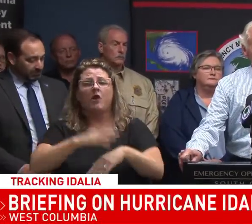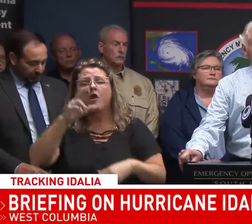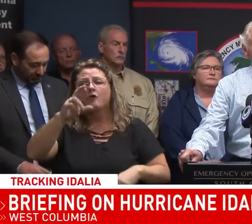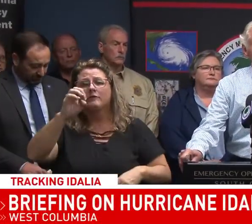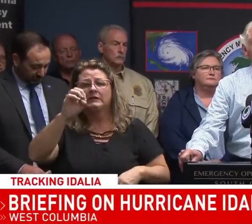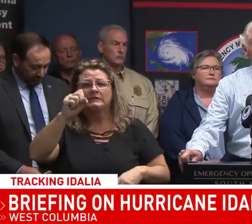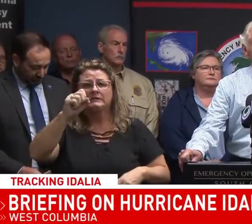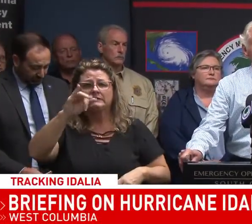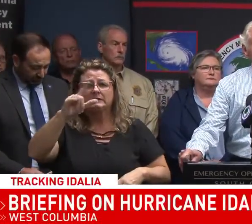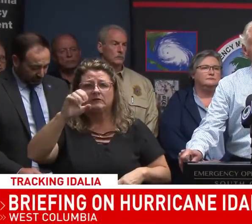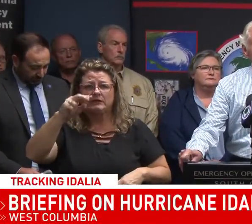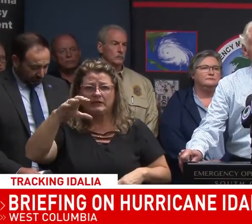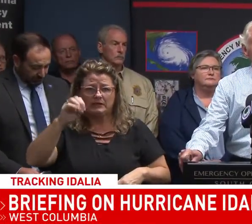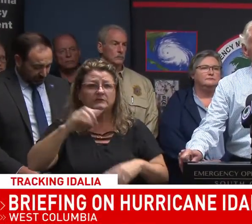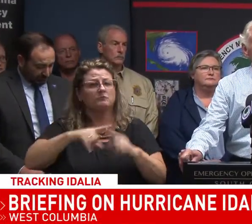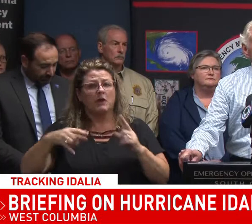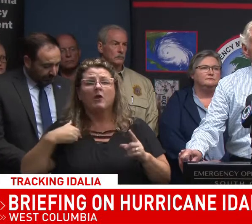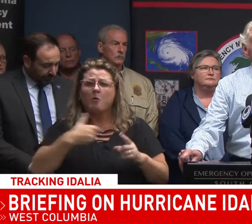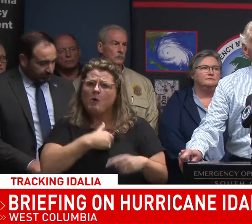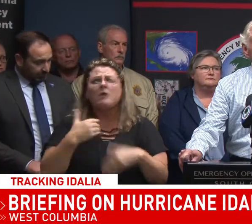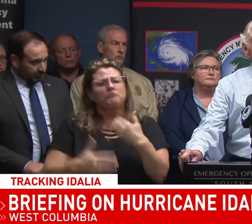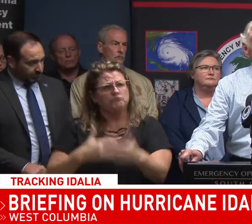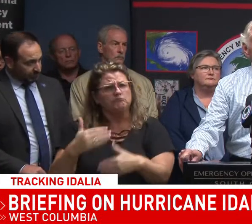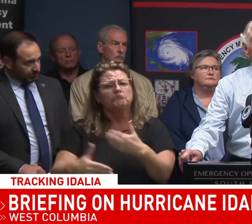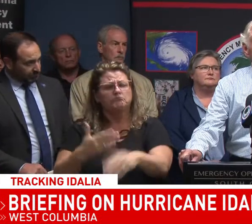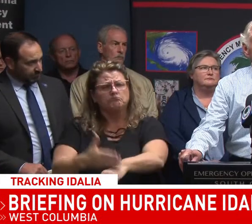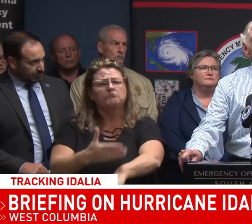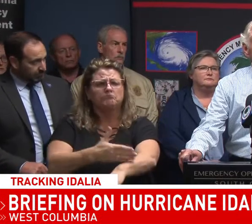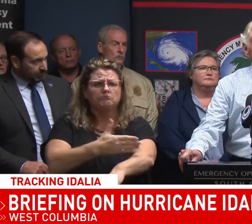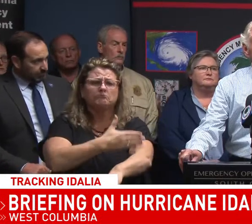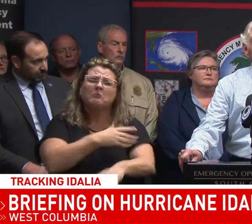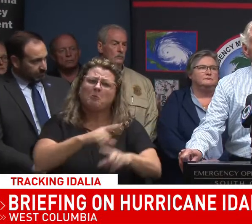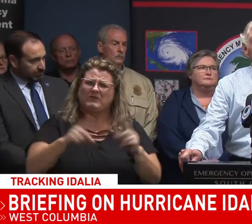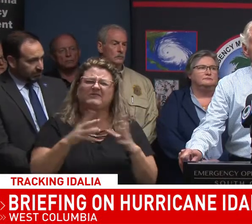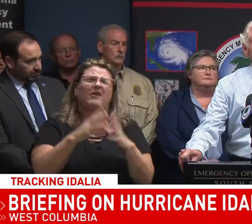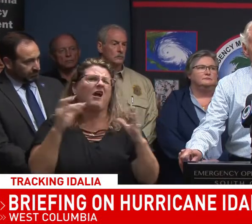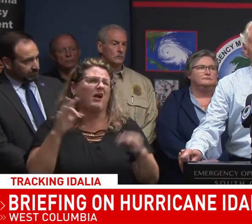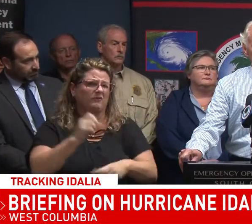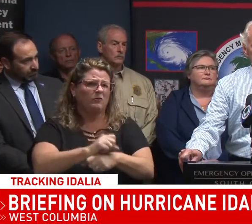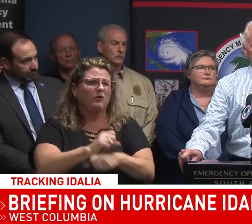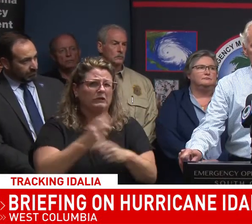making progress, but we got a long way to go. There's a lot of work to be done.